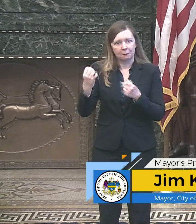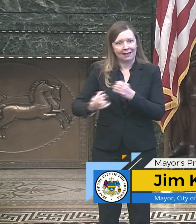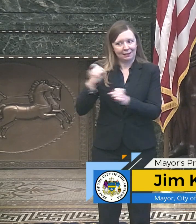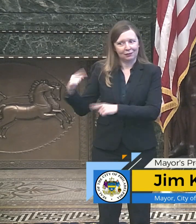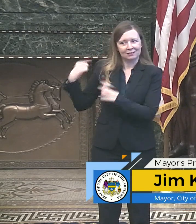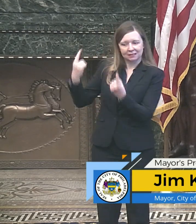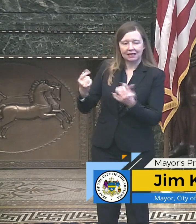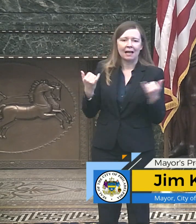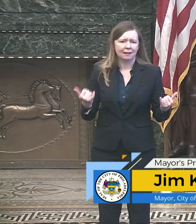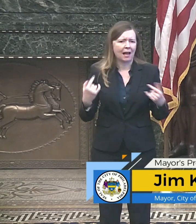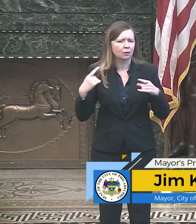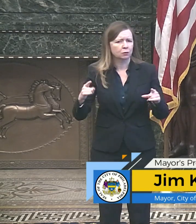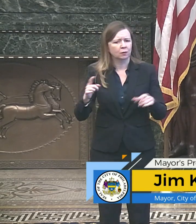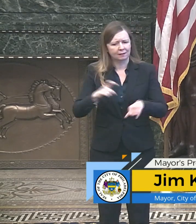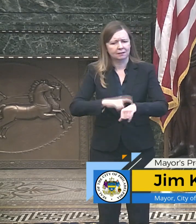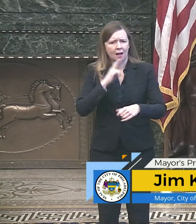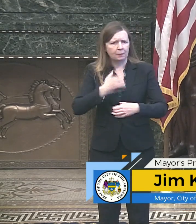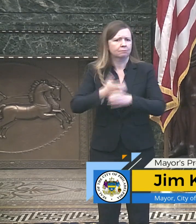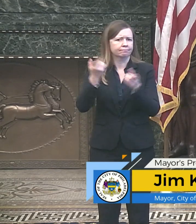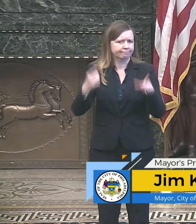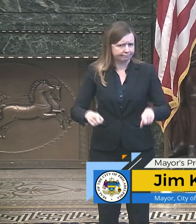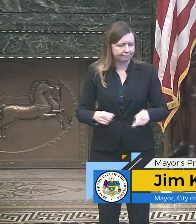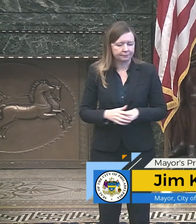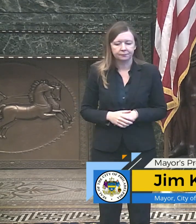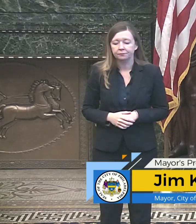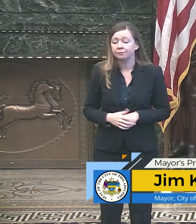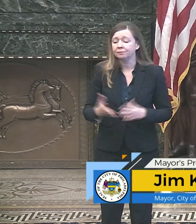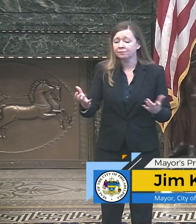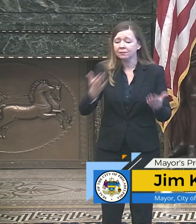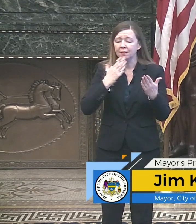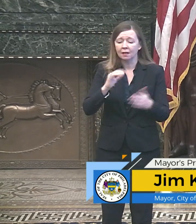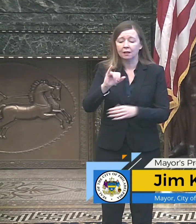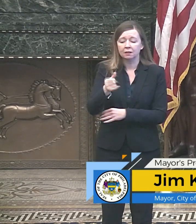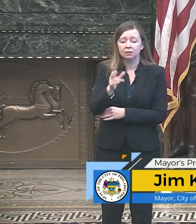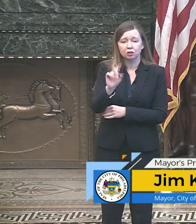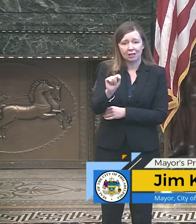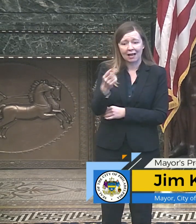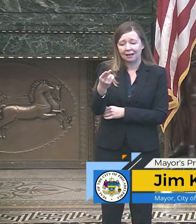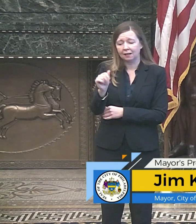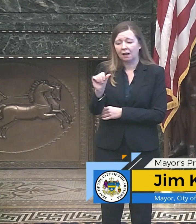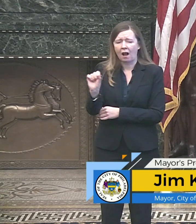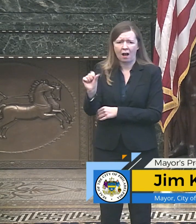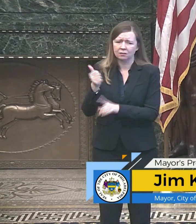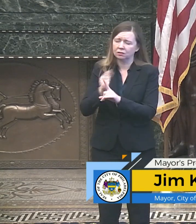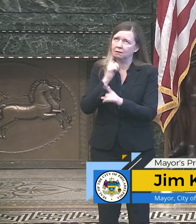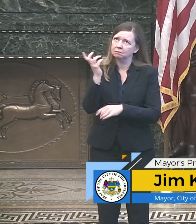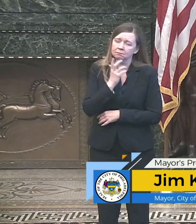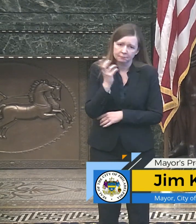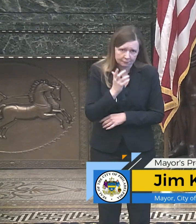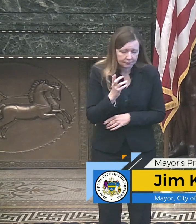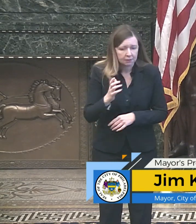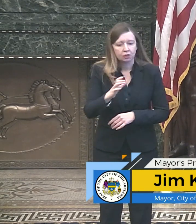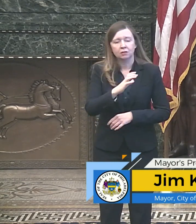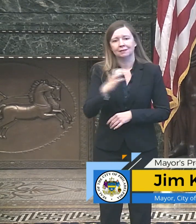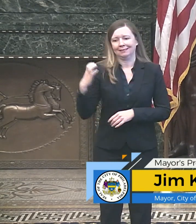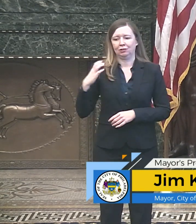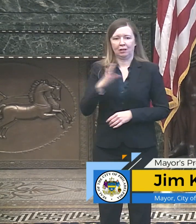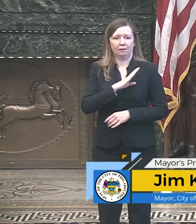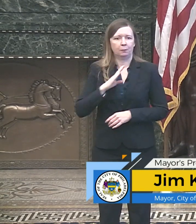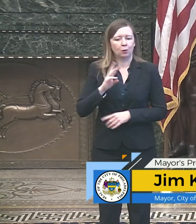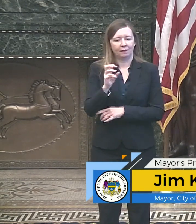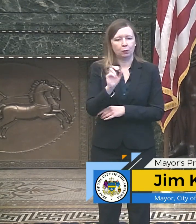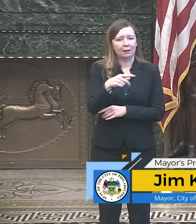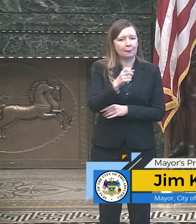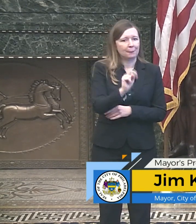this time of crisis especially. I particularly want to thank Janet Haas, and she's been just phenomenal, the chair of the board of the William Penn